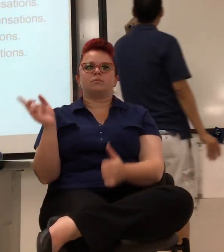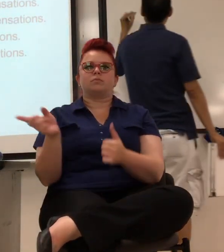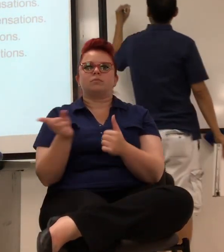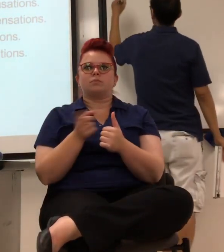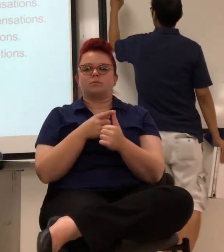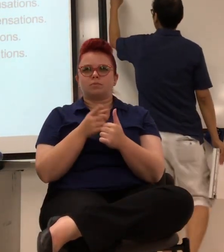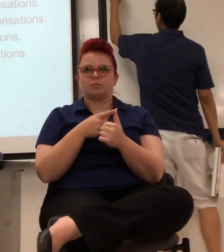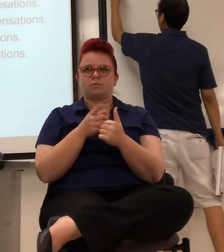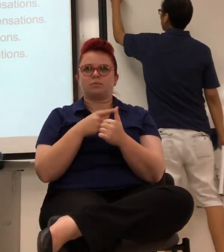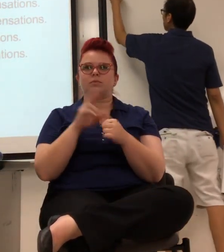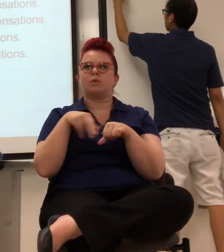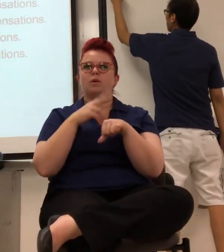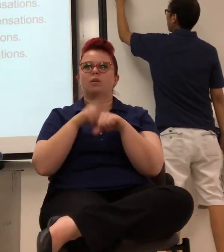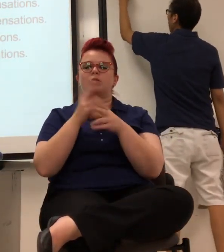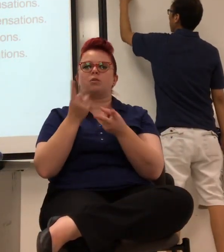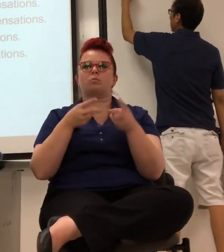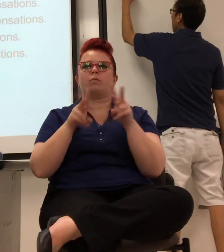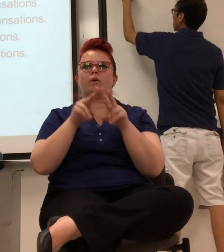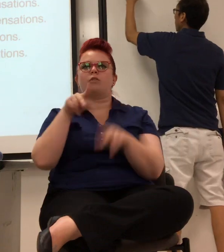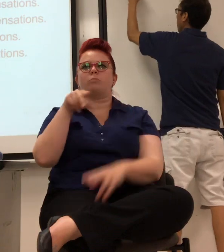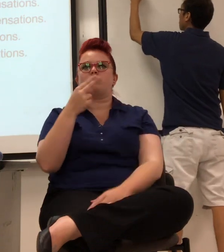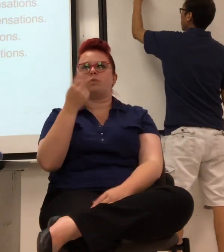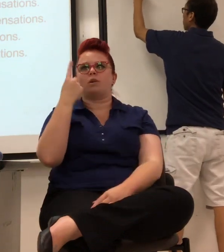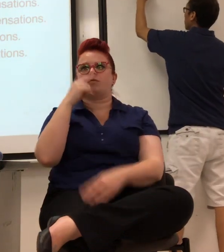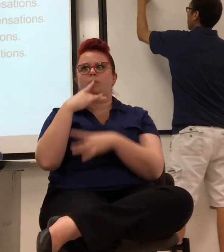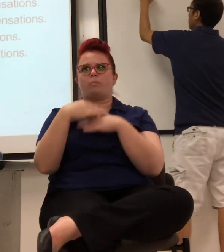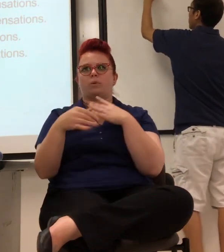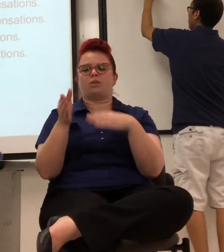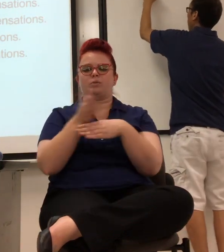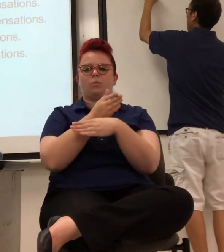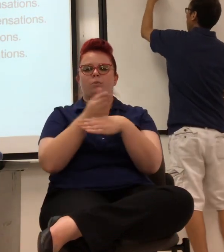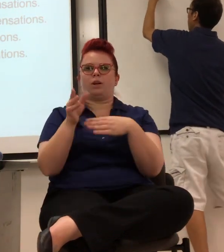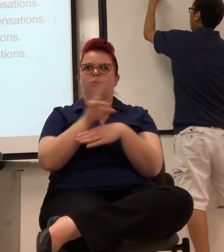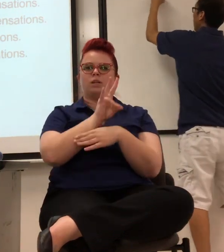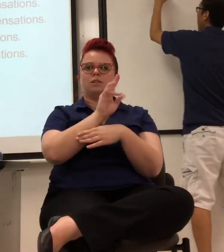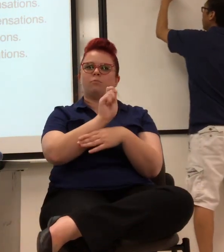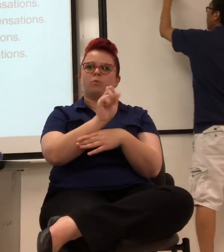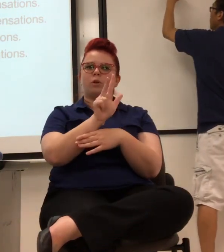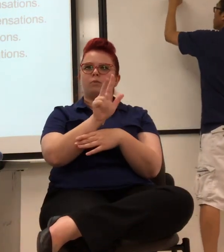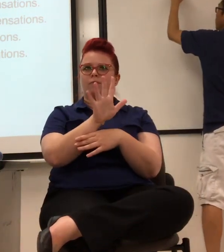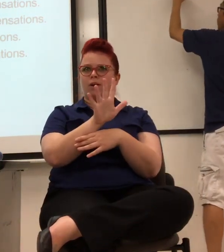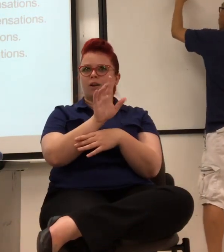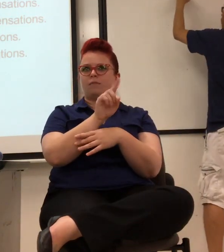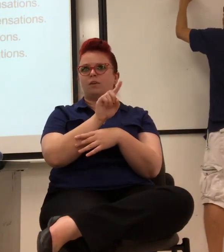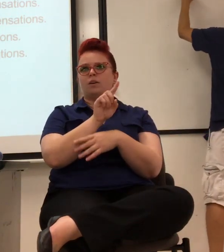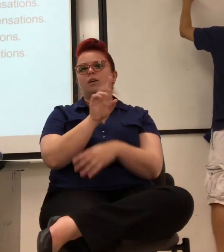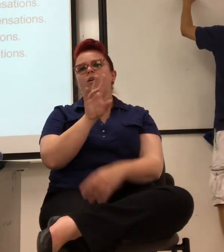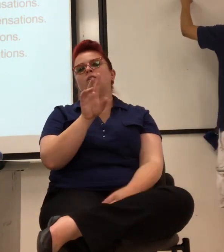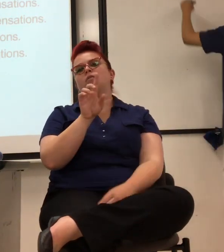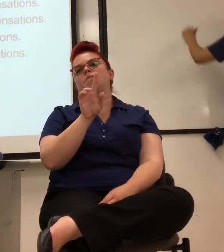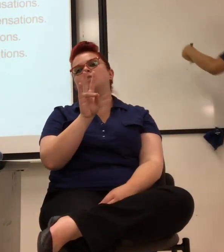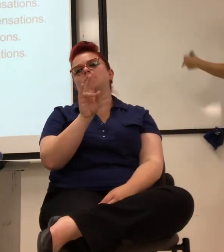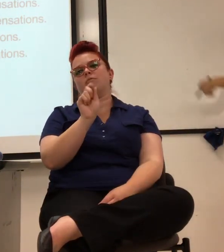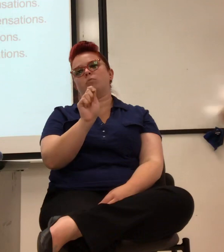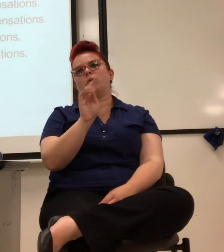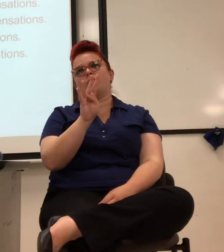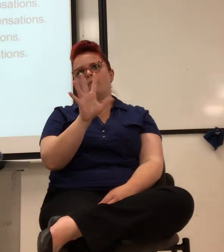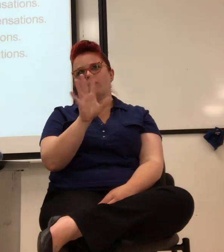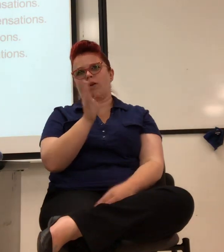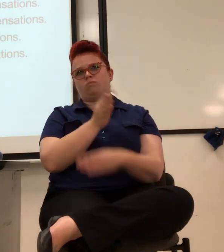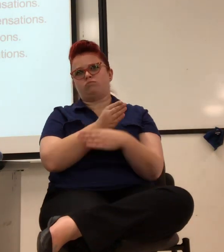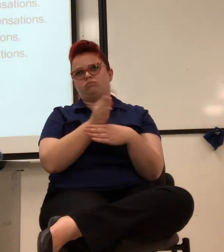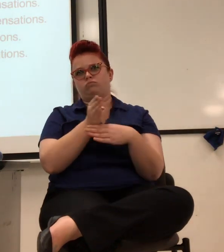problems, but I'll do multiple. The question becomes, which of the 8 will I give you? I got to teach all of them. You don't know what you're going to get. You have a patient, you don't know what you're going to